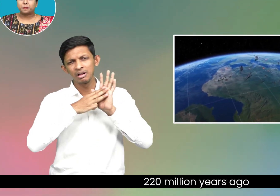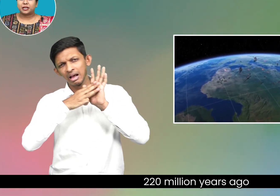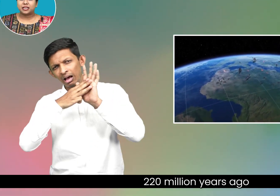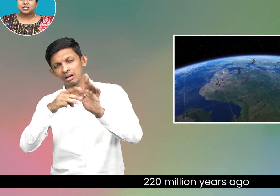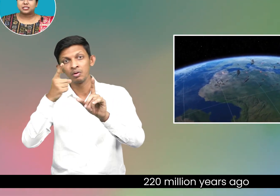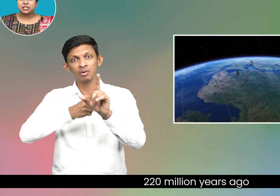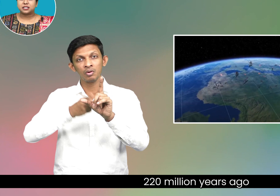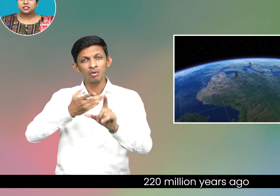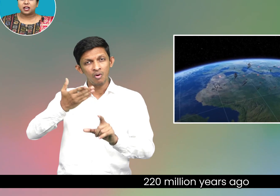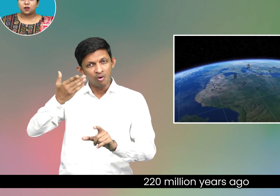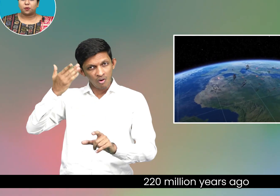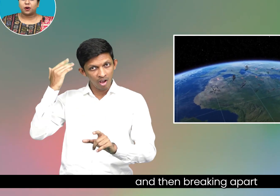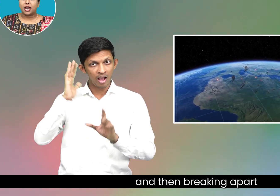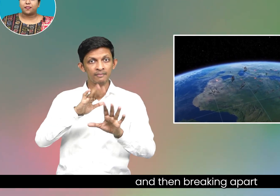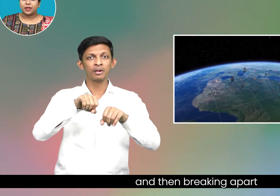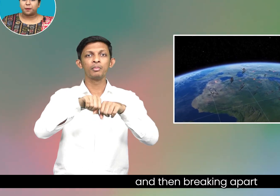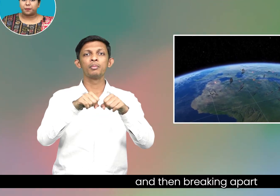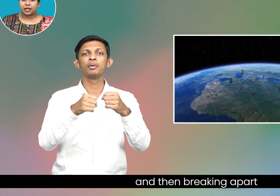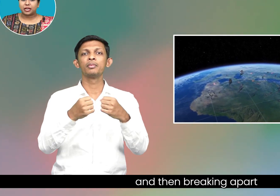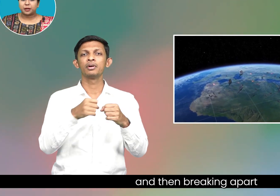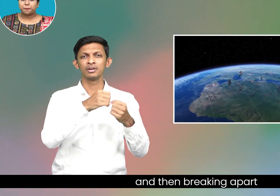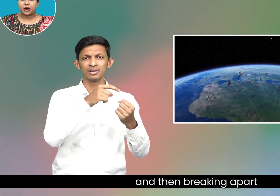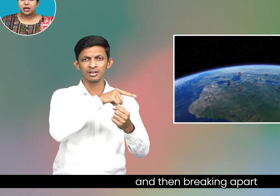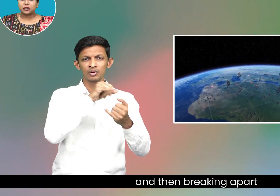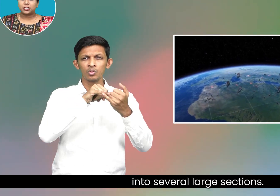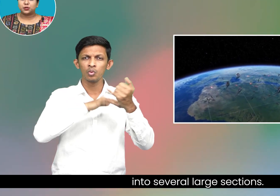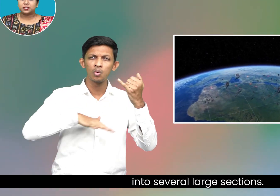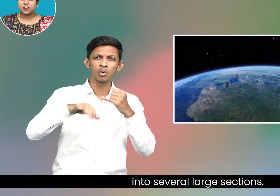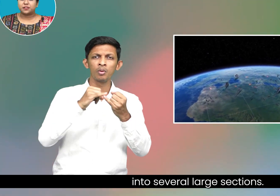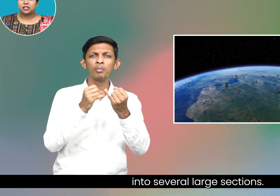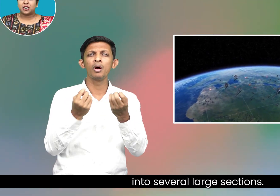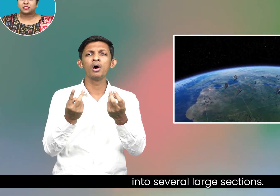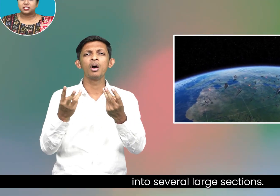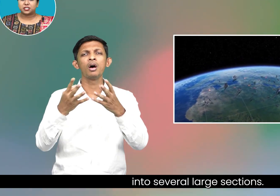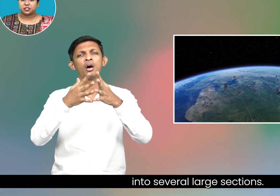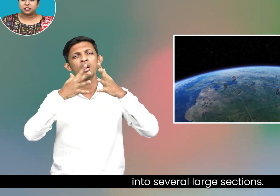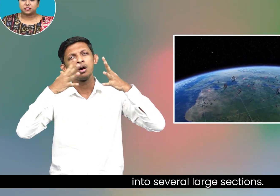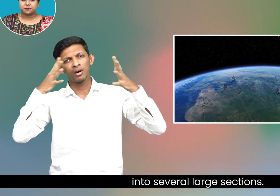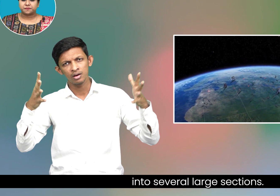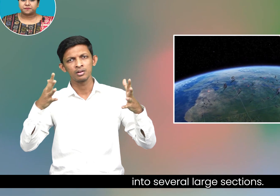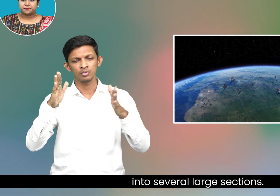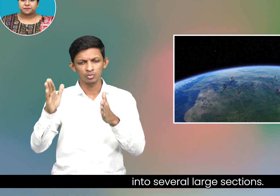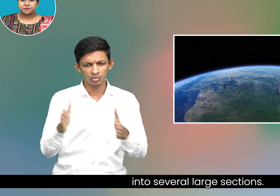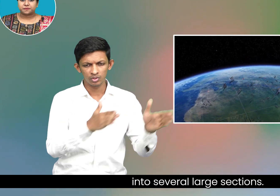twenty million years ago and then breaking apart into several large sections.